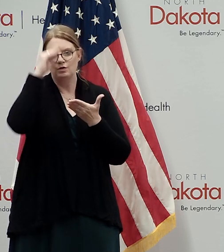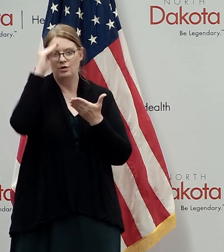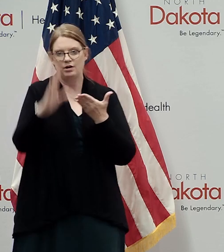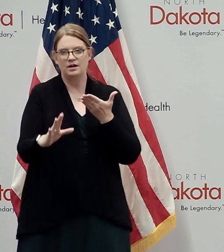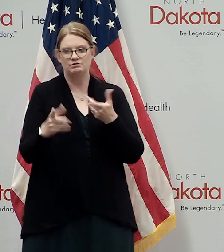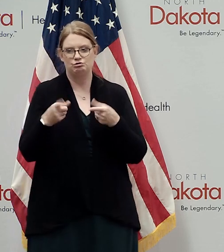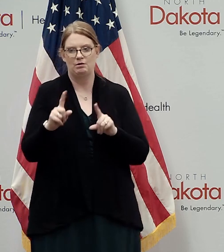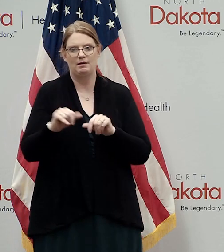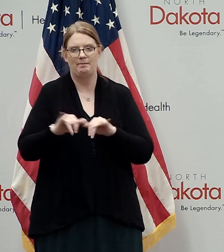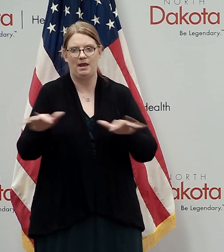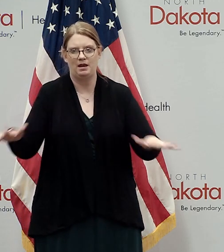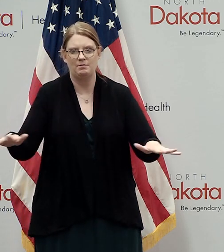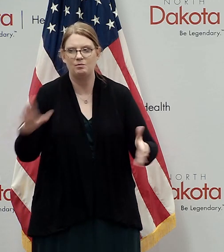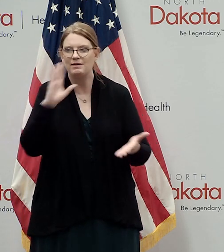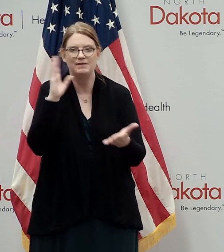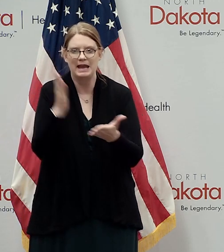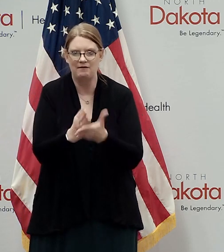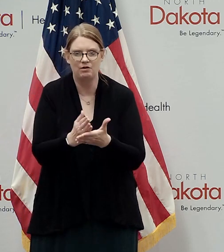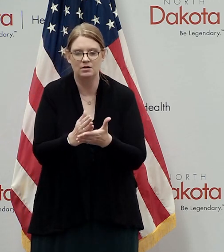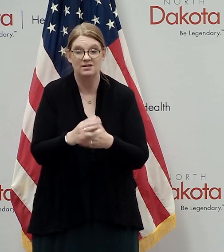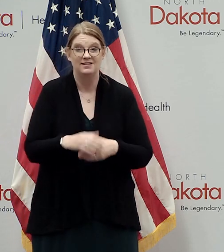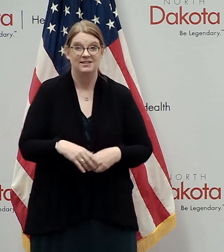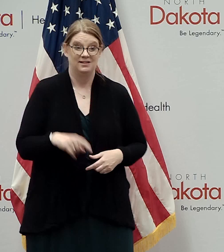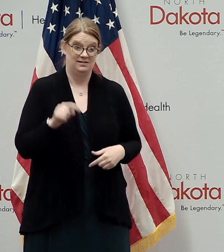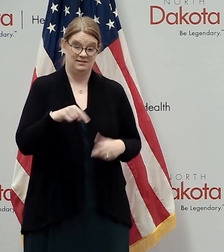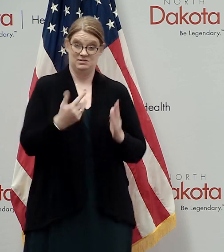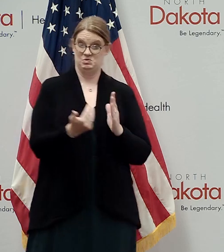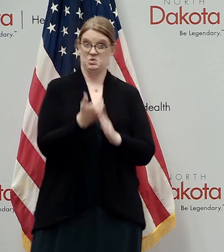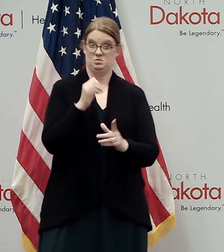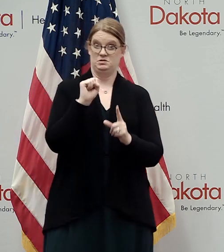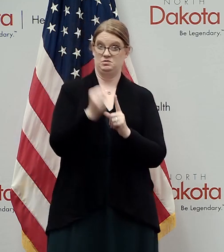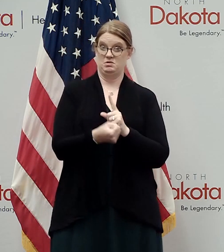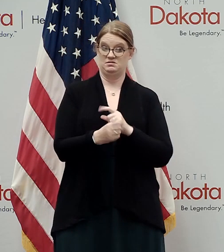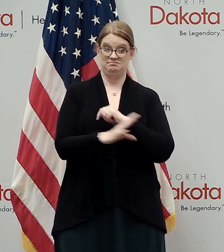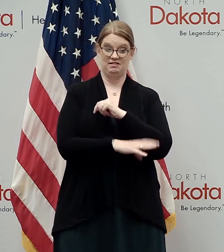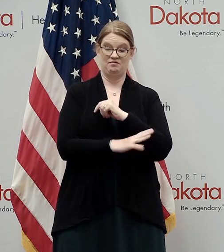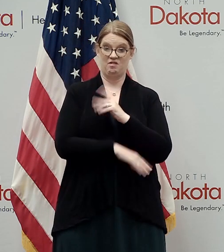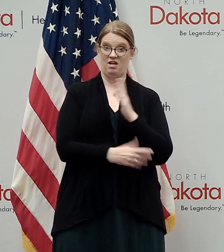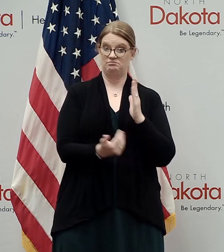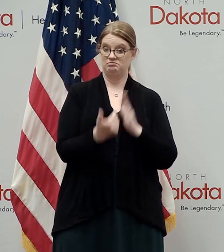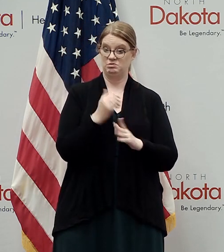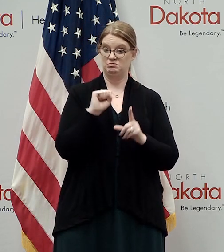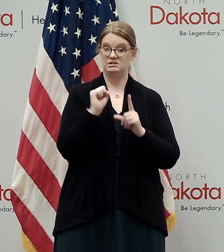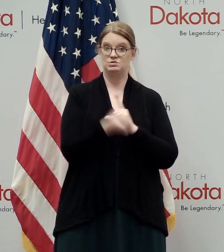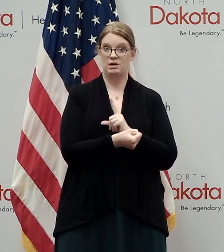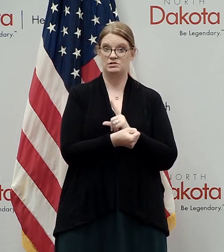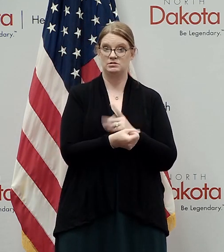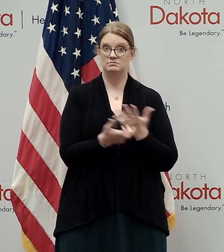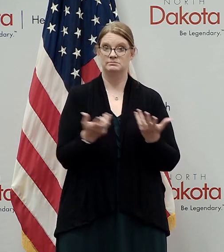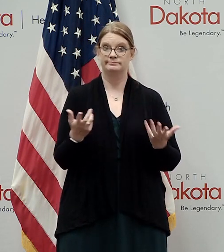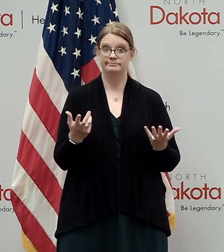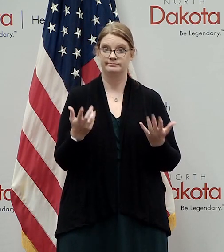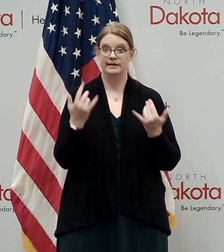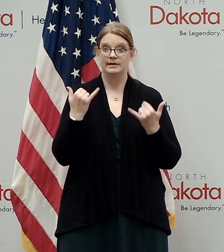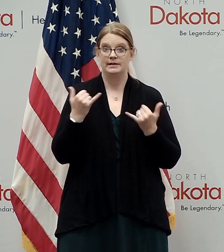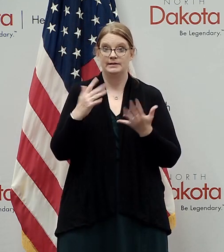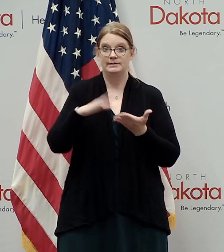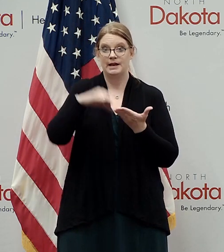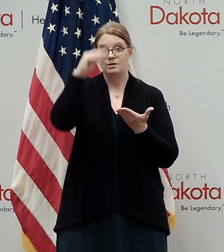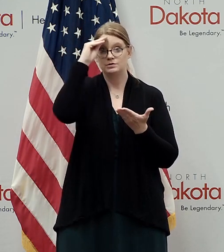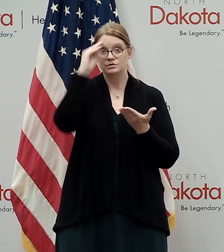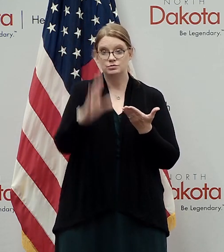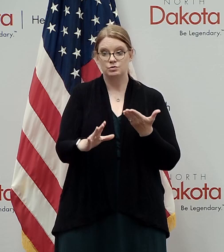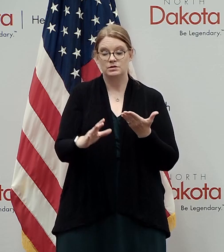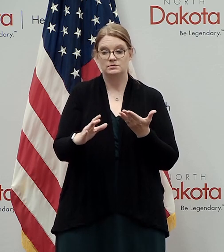As the governor stated, we are entering new territory this fall as schools begin to serve that dual purpose for our